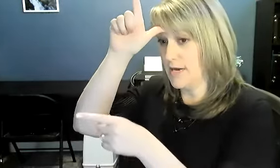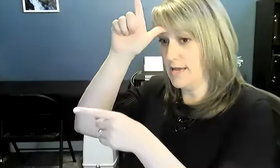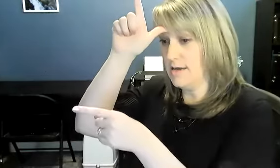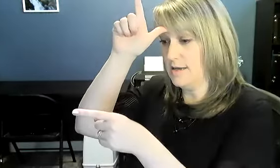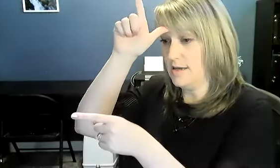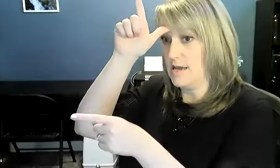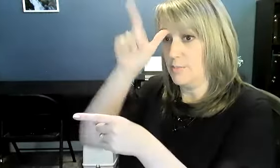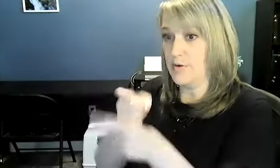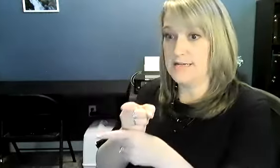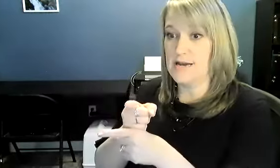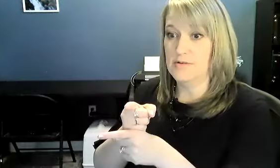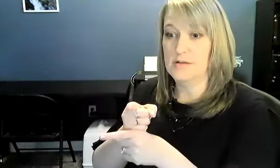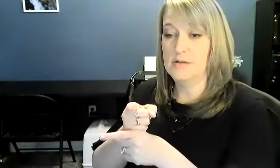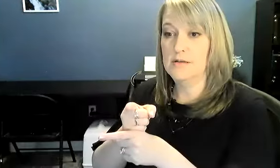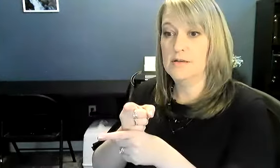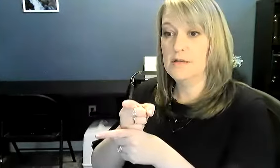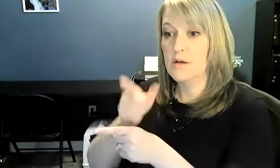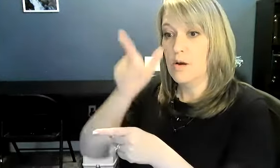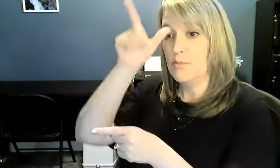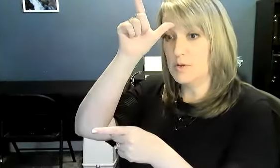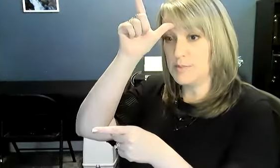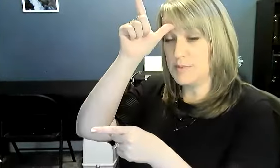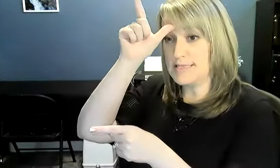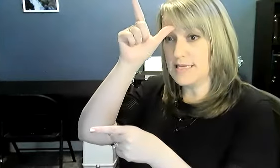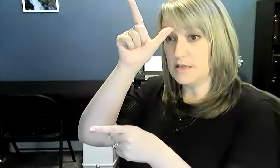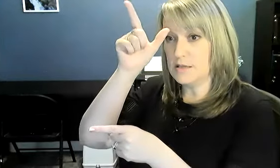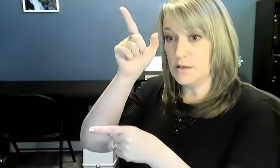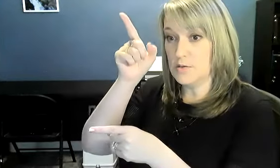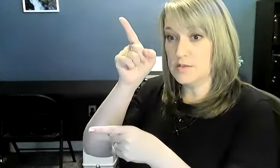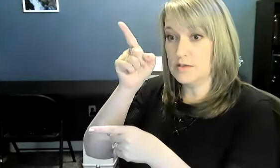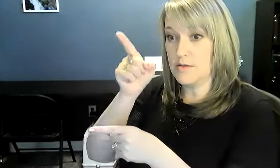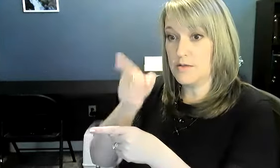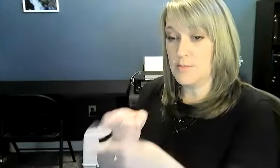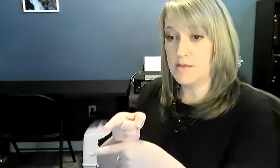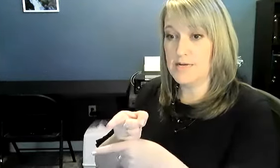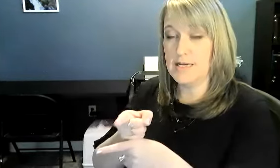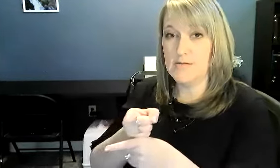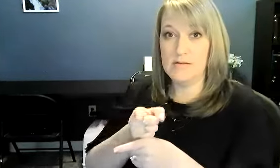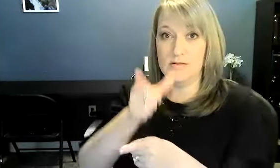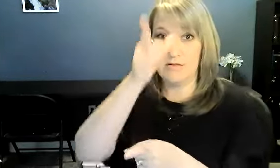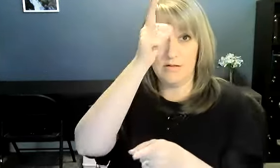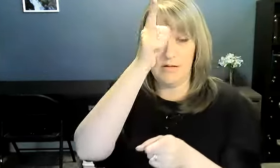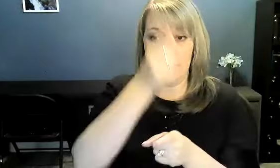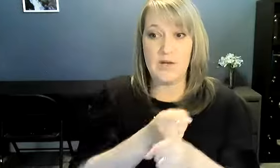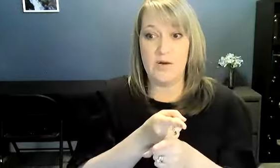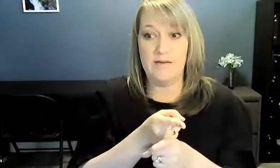forehead and bring it down. Most people I see close the thumb on the way down, but you don't have to.